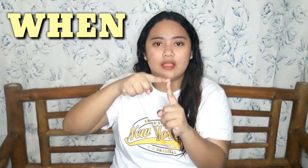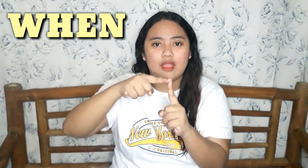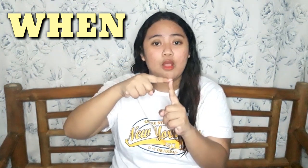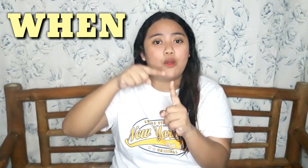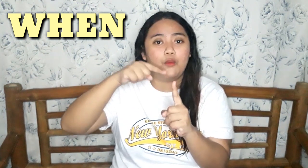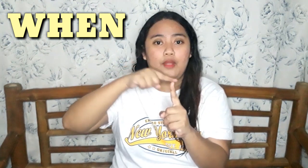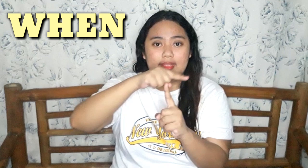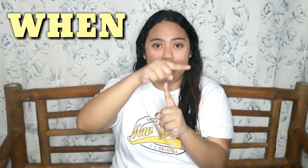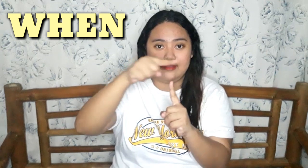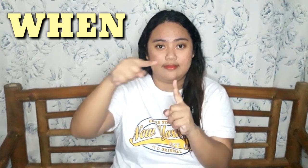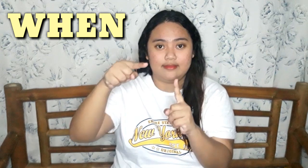When.